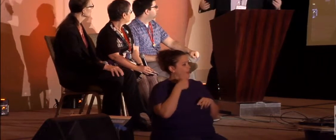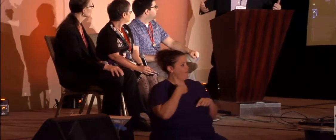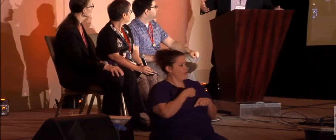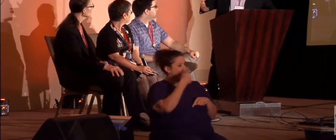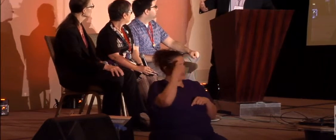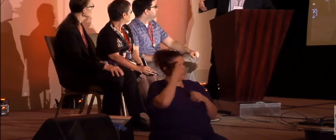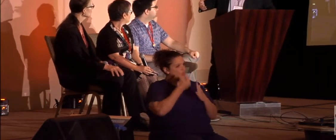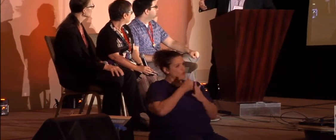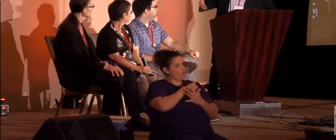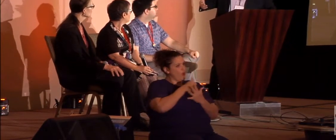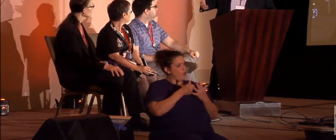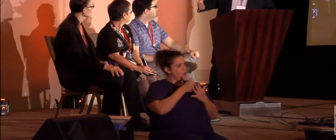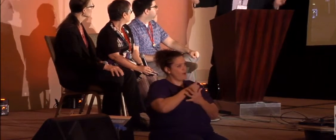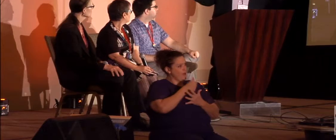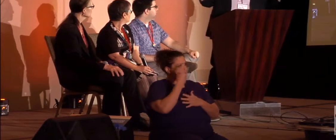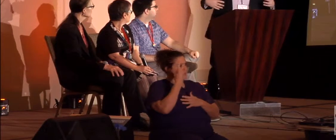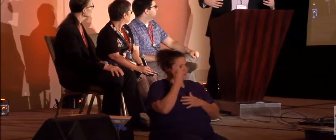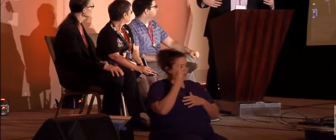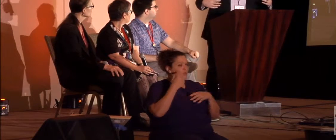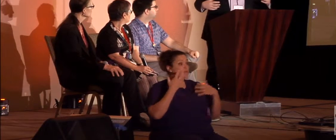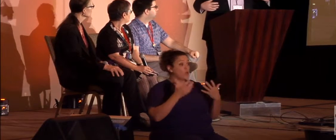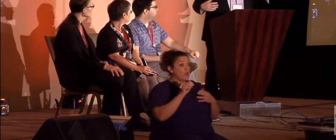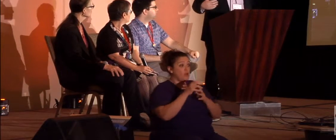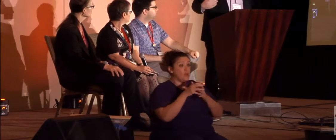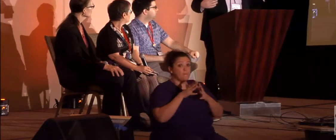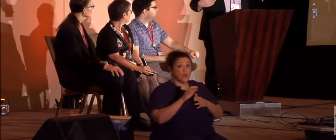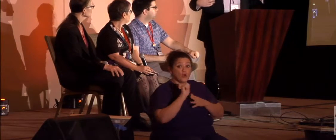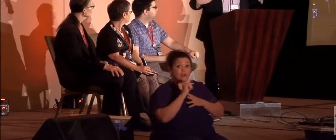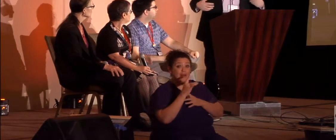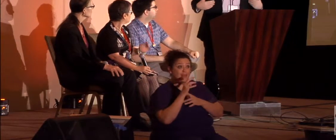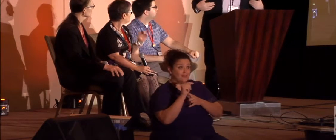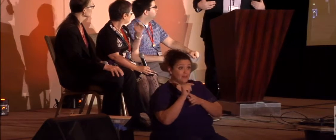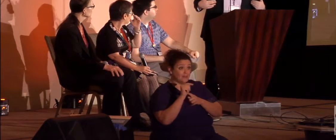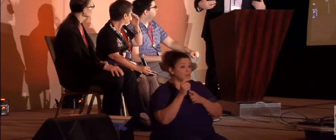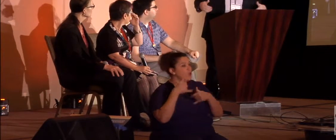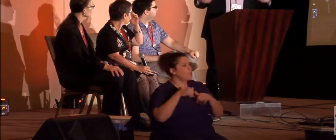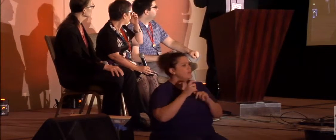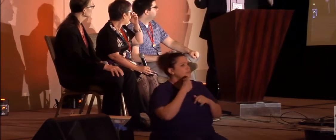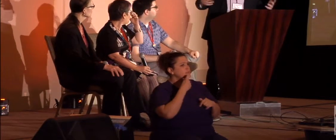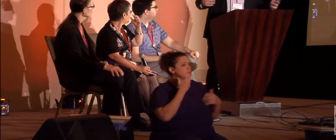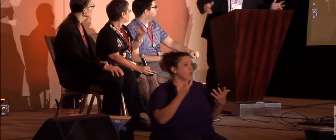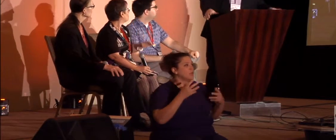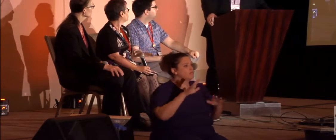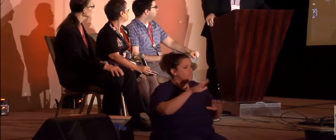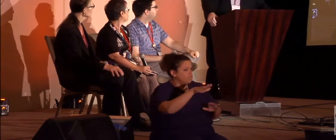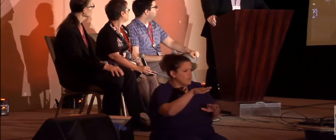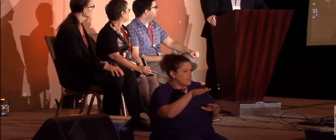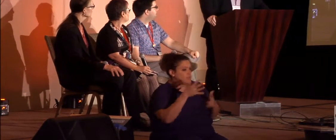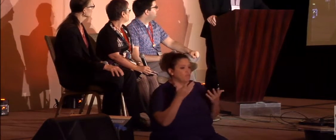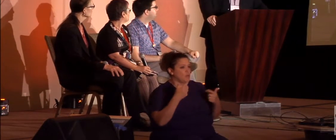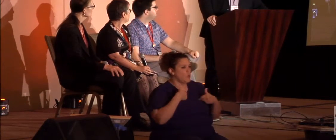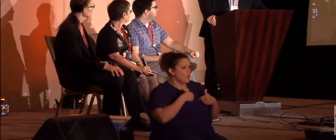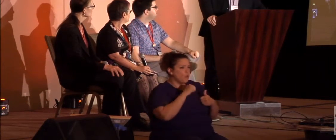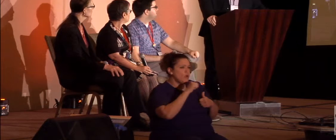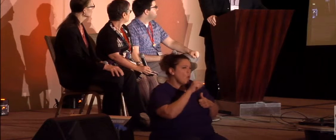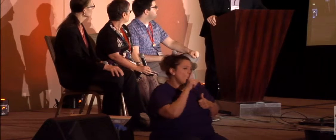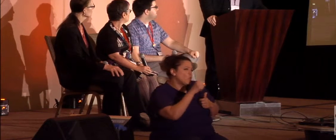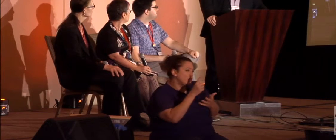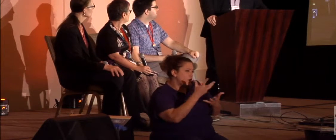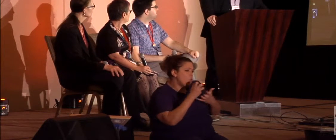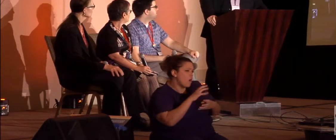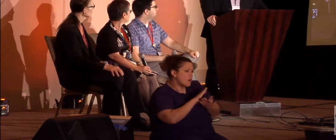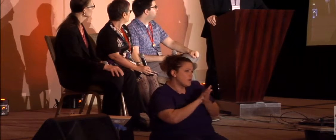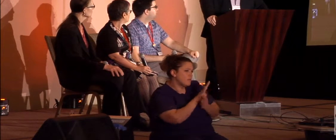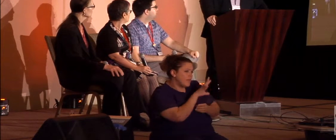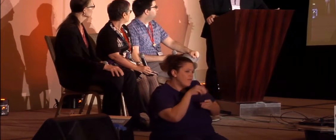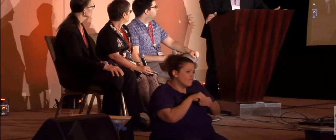prioritize something where at American Atheists we can still say, listen, we do not really want to be involved